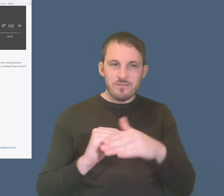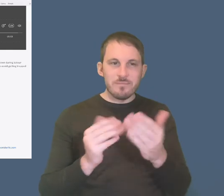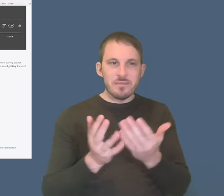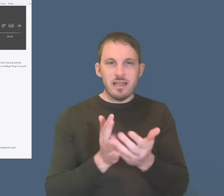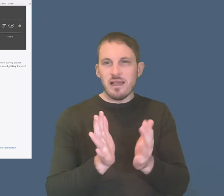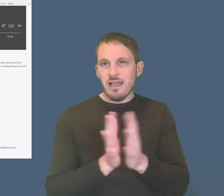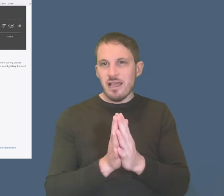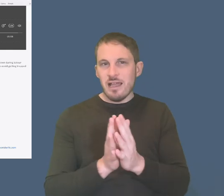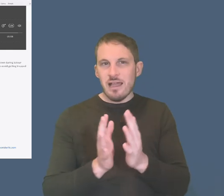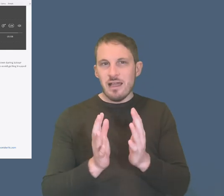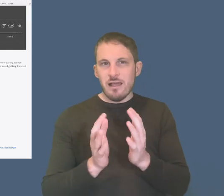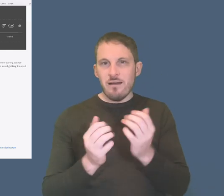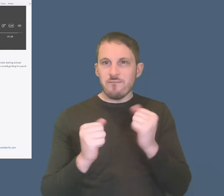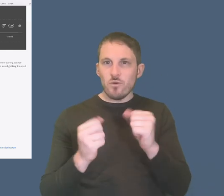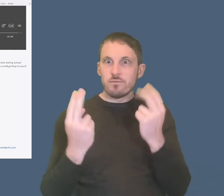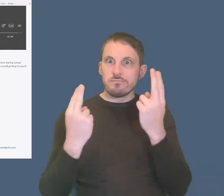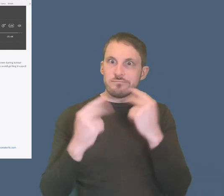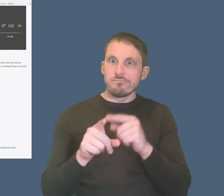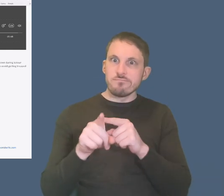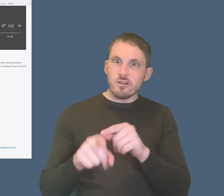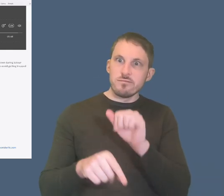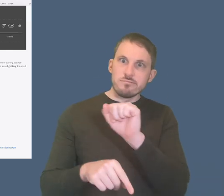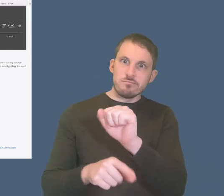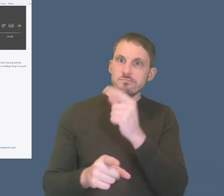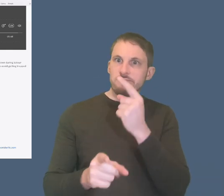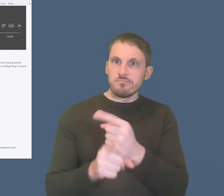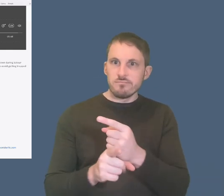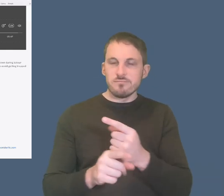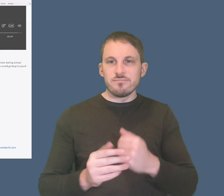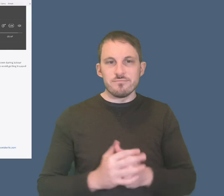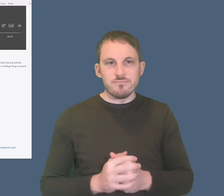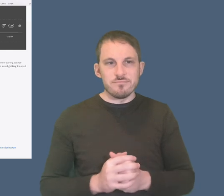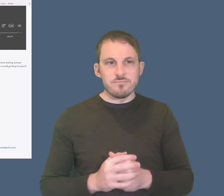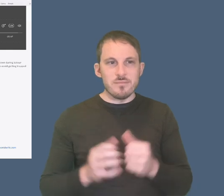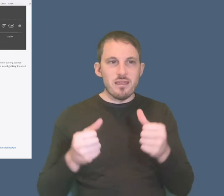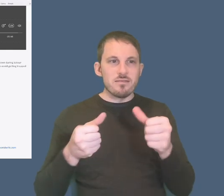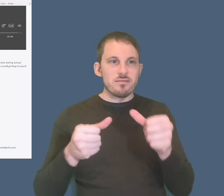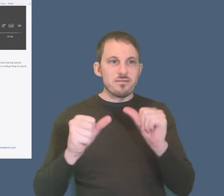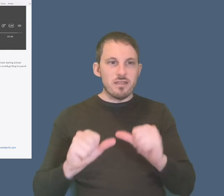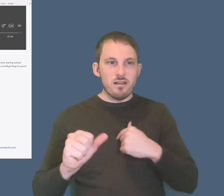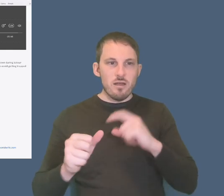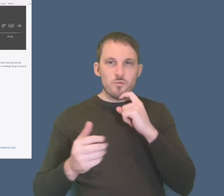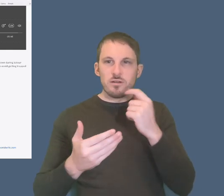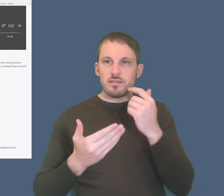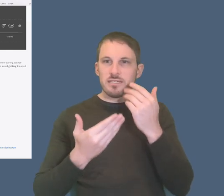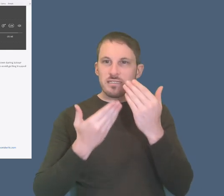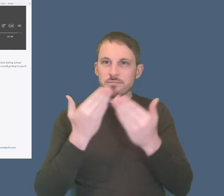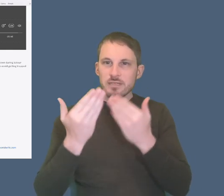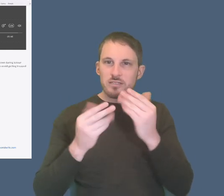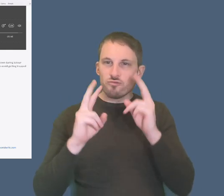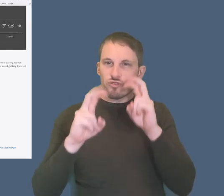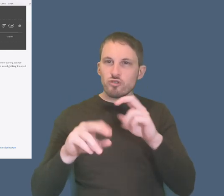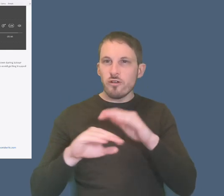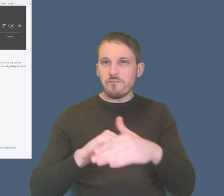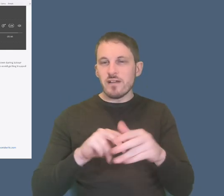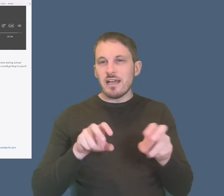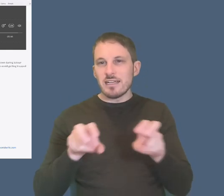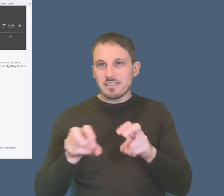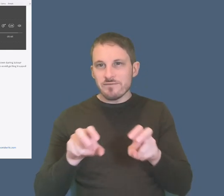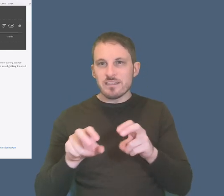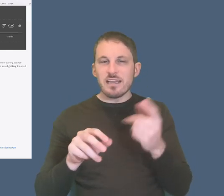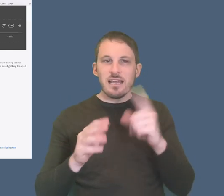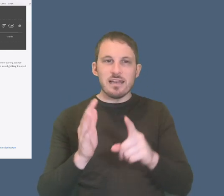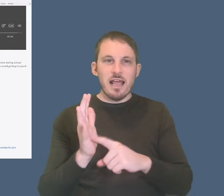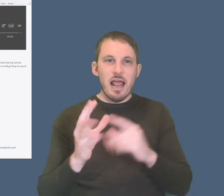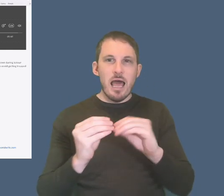falling into the pit of expectations of your care provider. And then I'll explain what the research says about activity in labour and also what it says about lying down